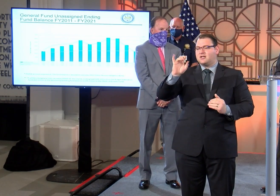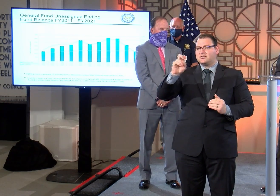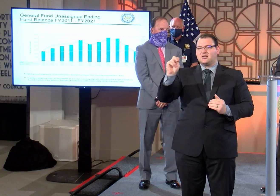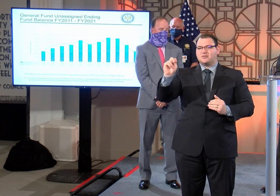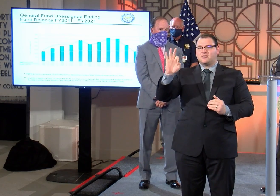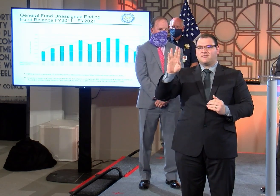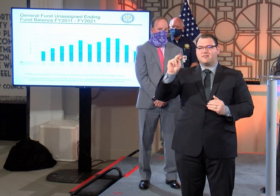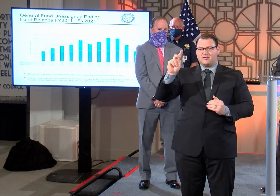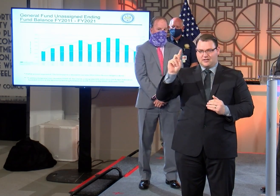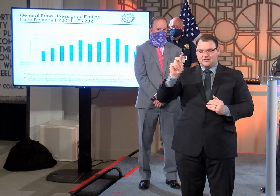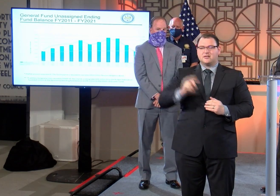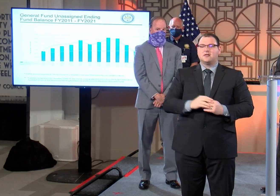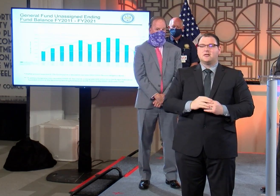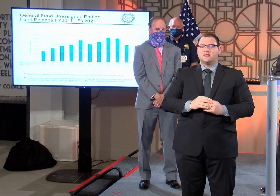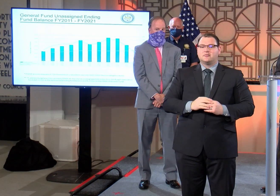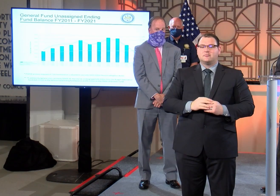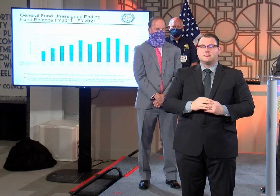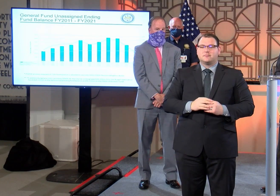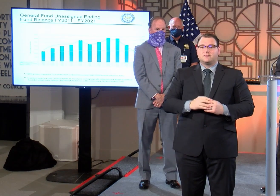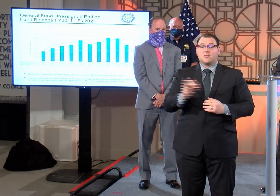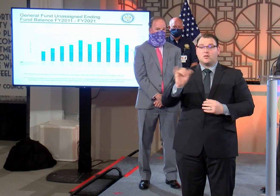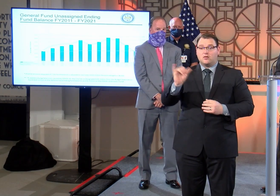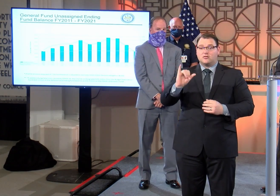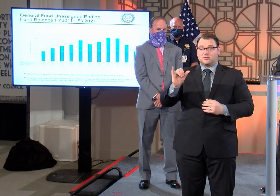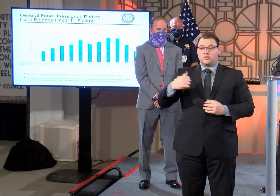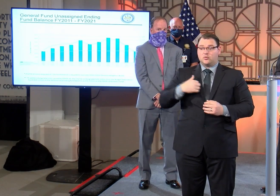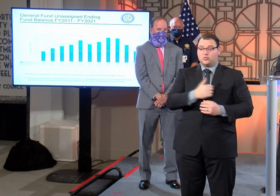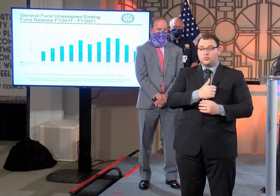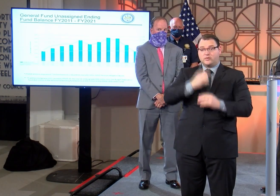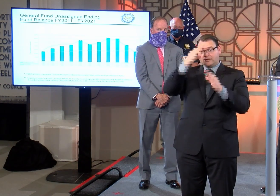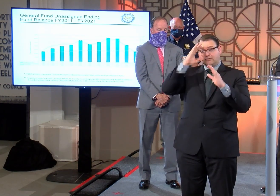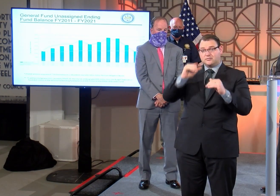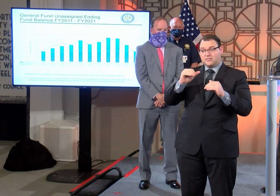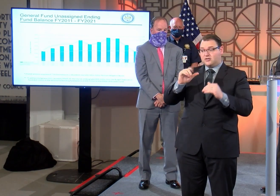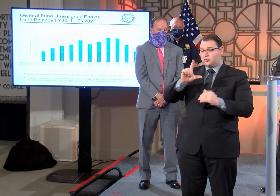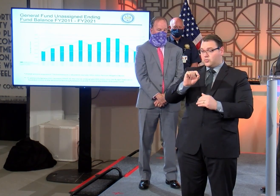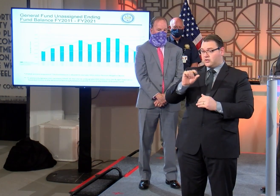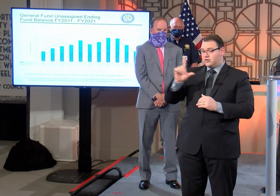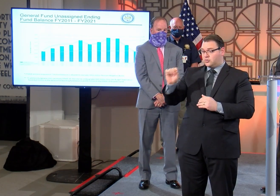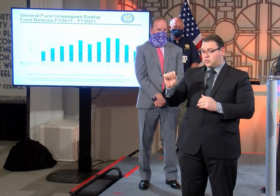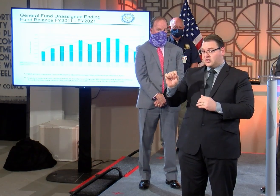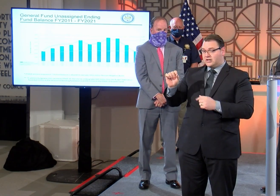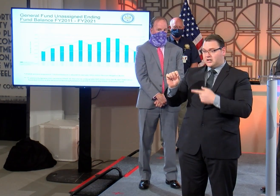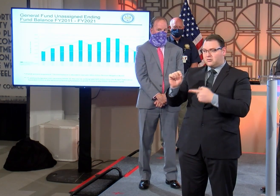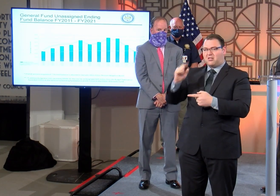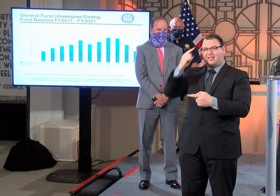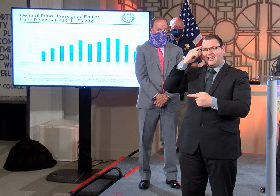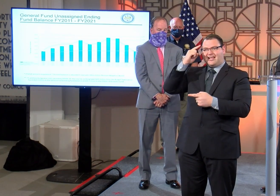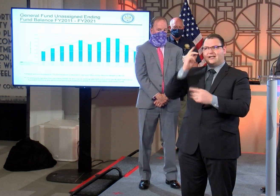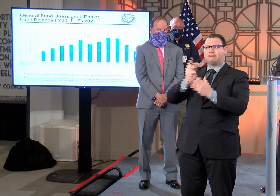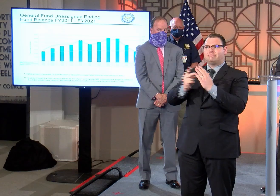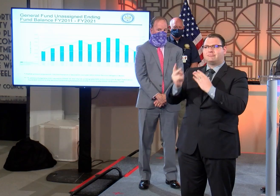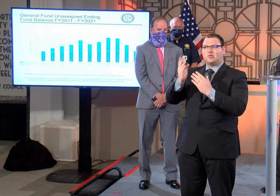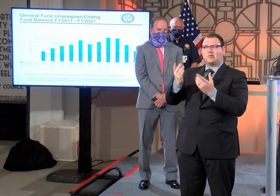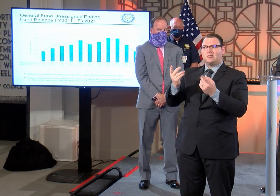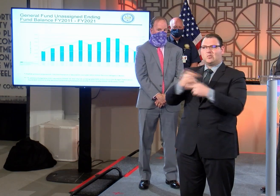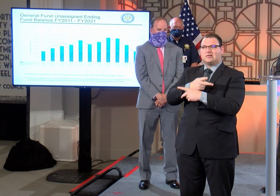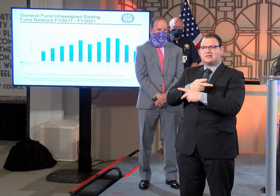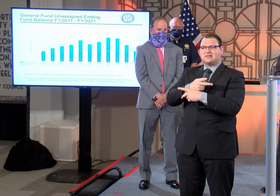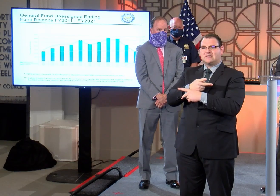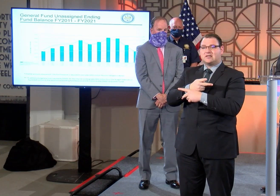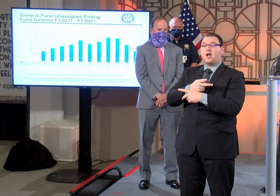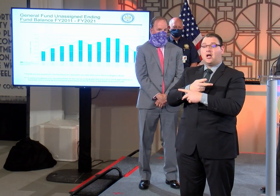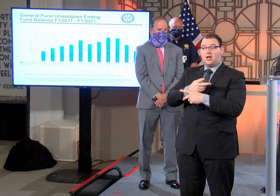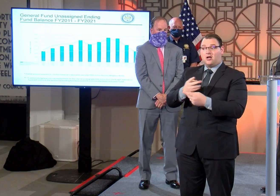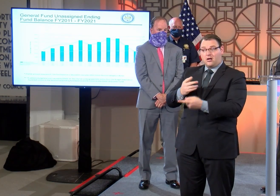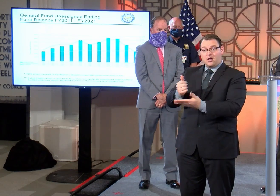is possible because of better than expected 2020 results, including one-time land sale, which